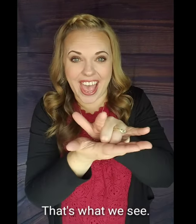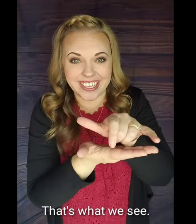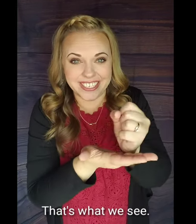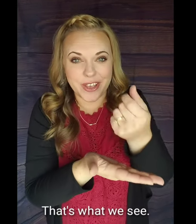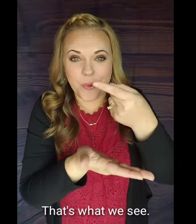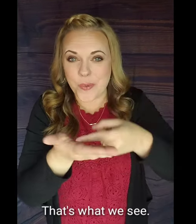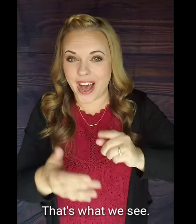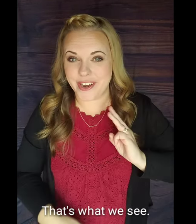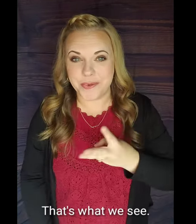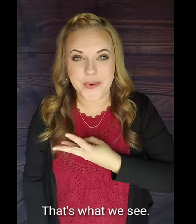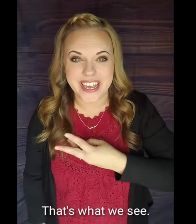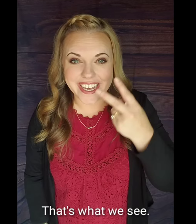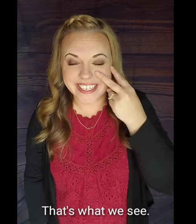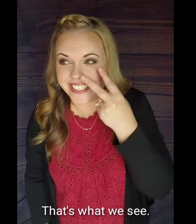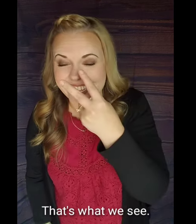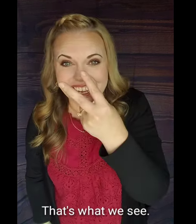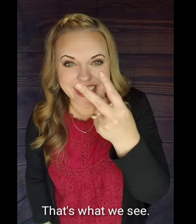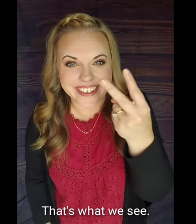That's what we see.